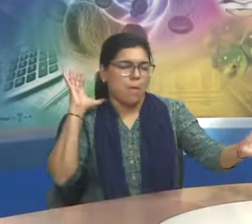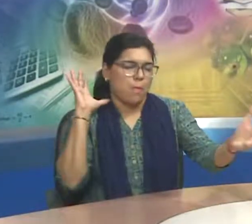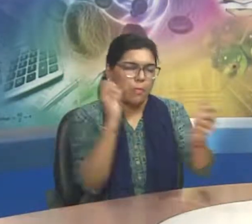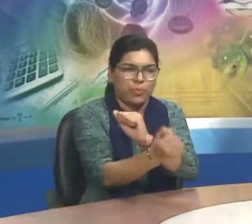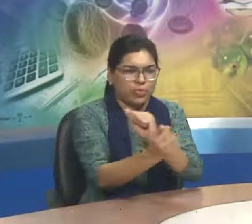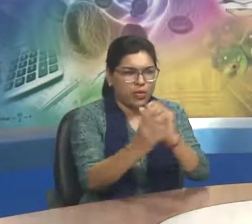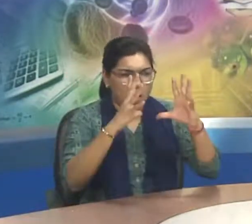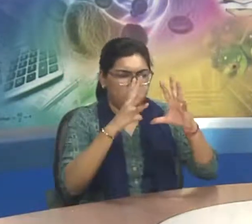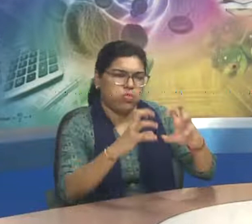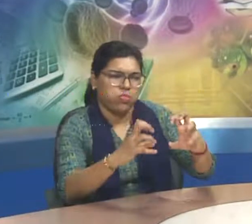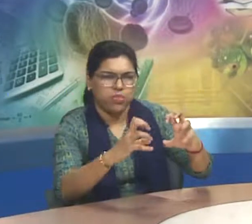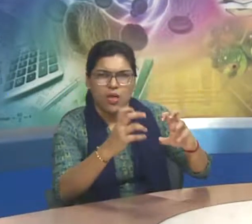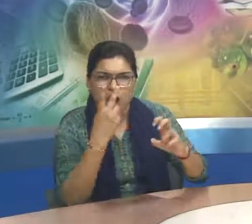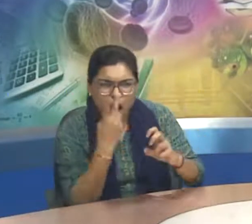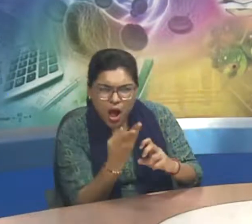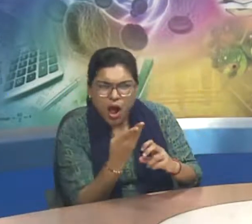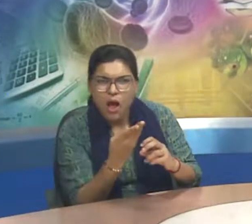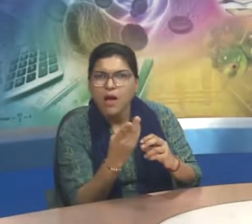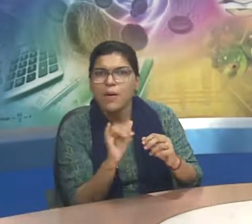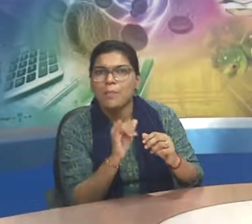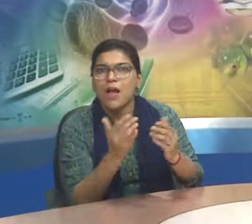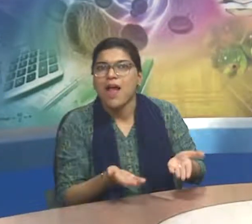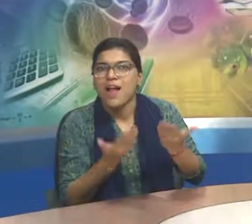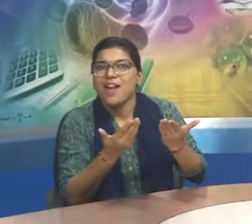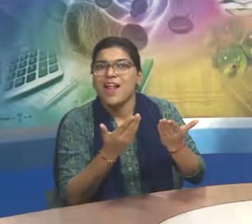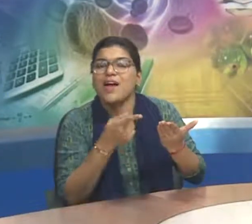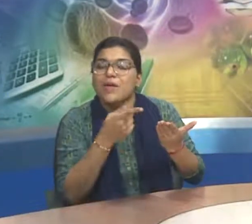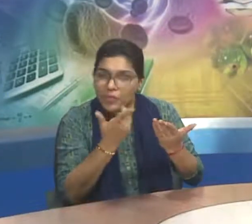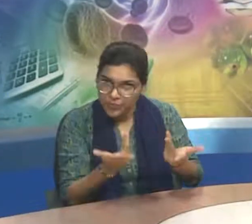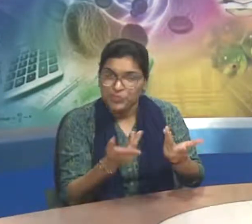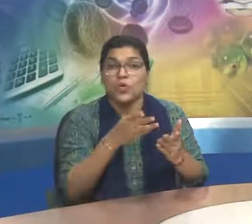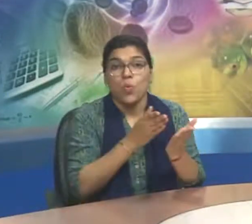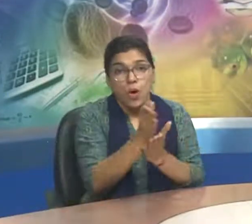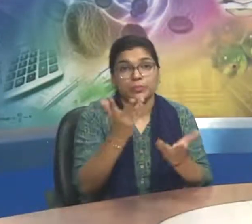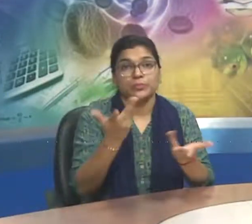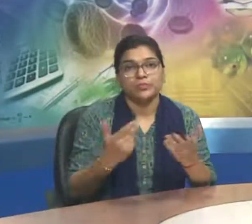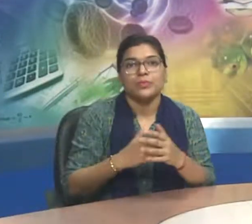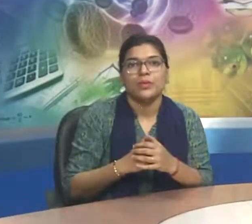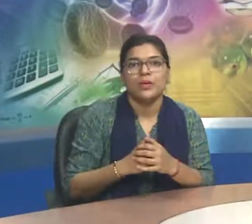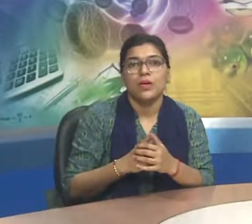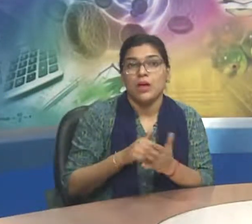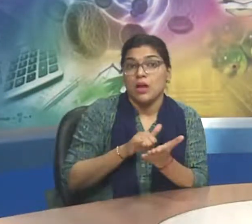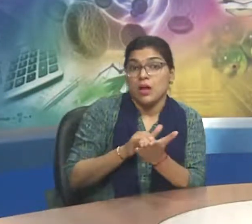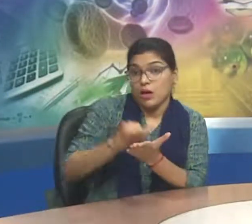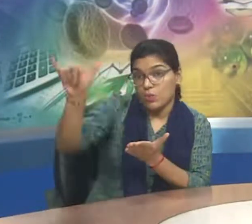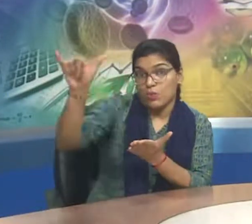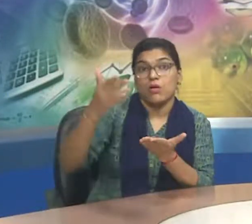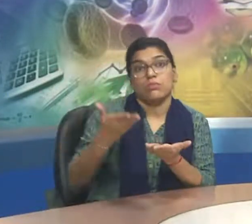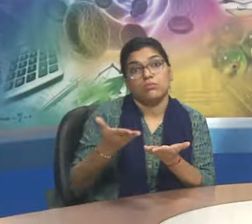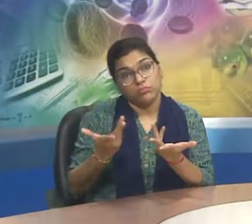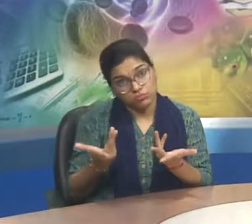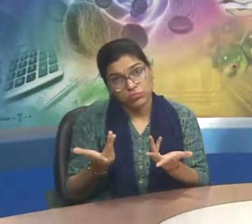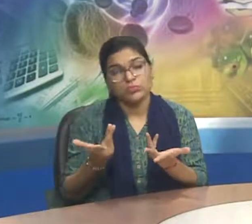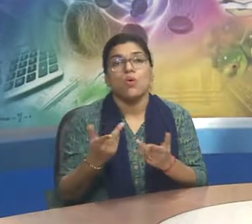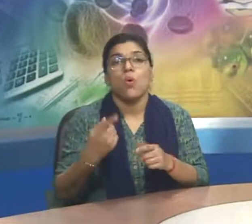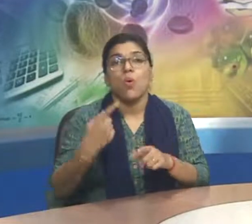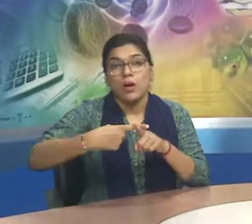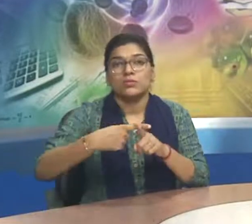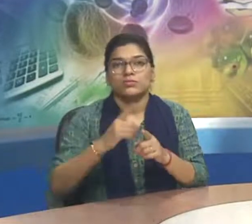and those parts are the light weight parts, not very heavy.